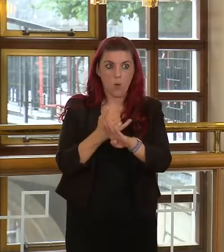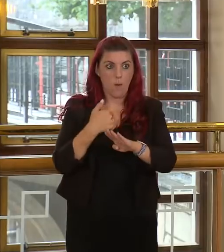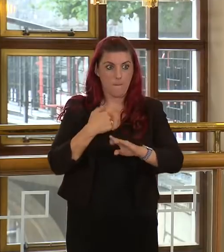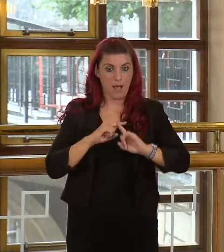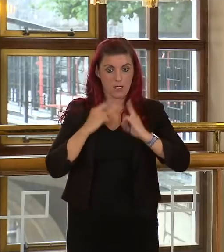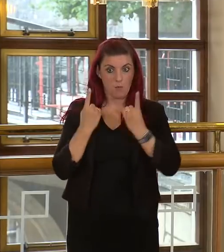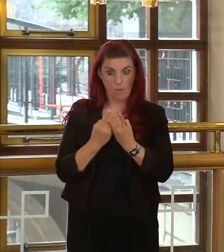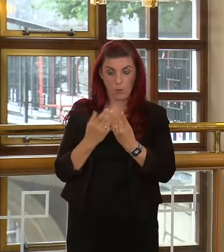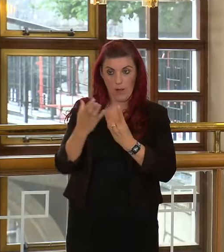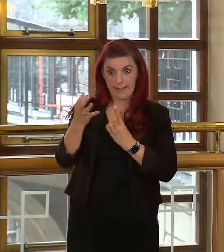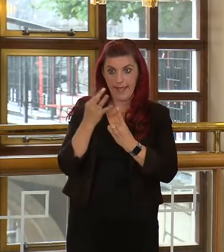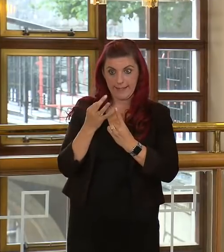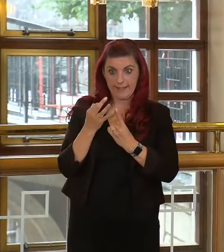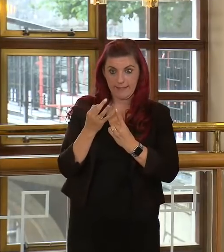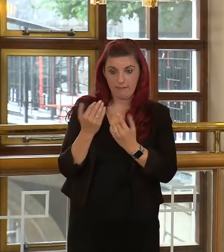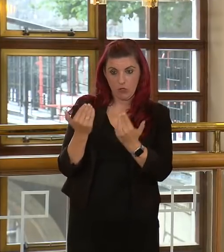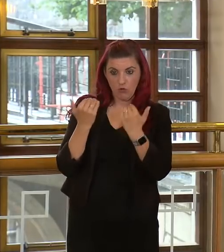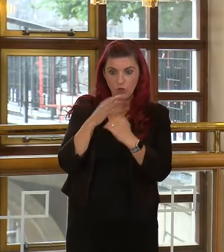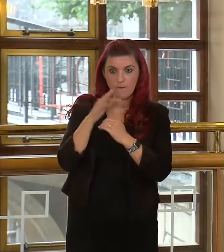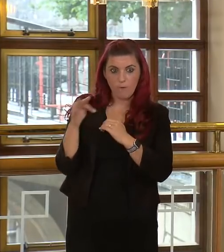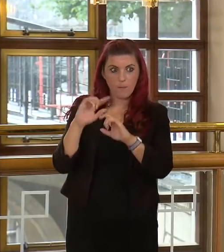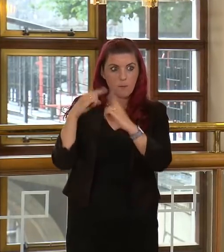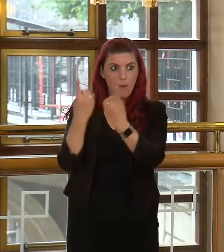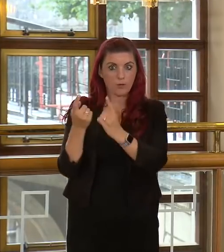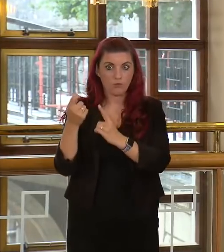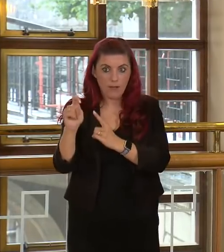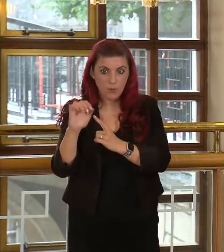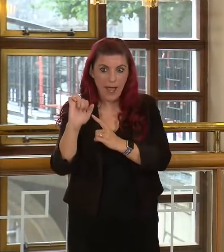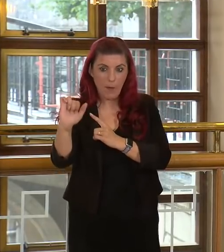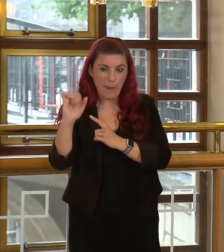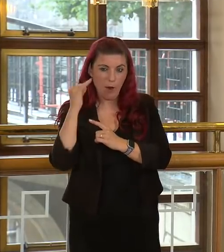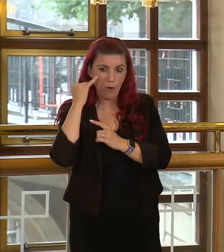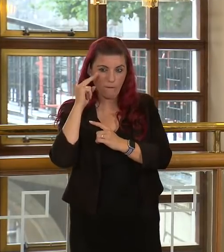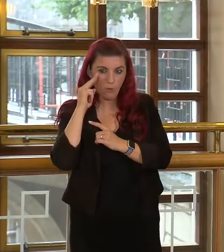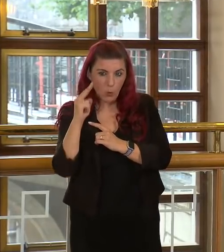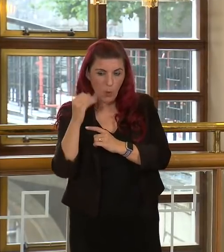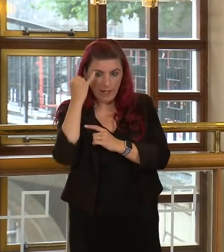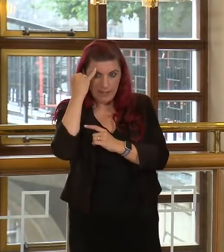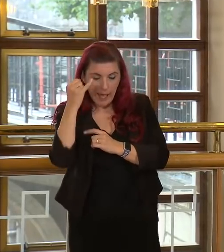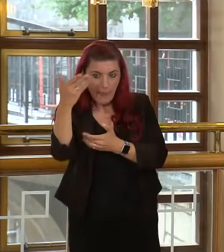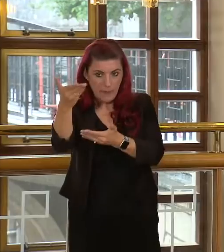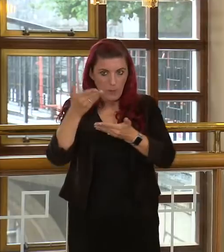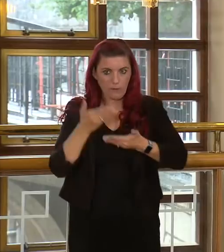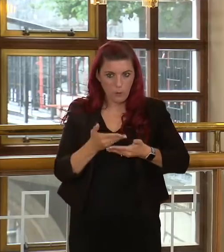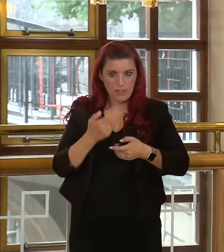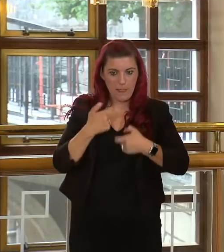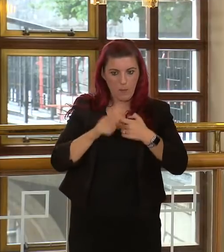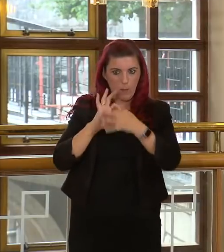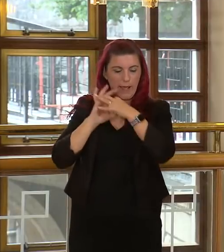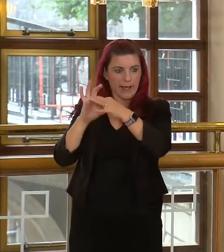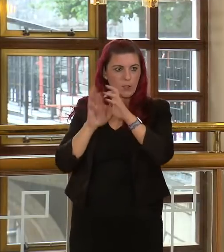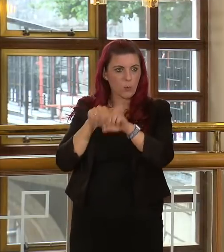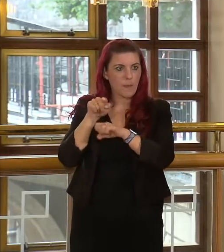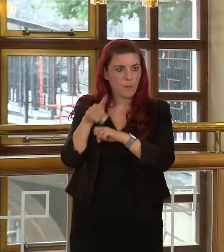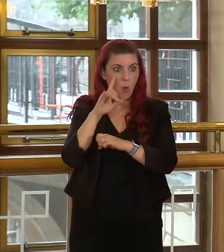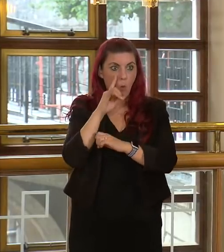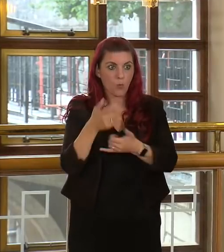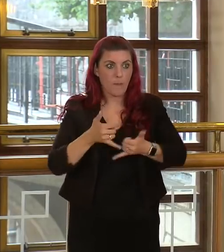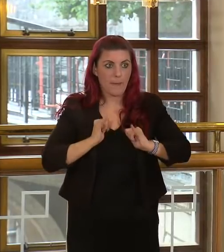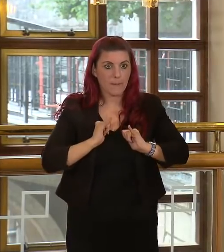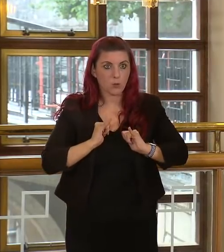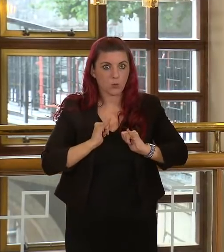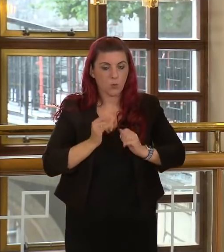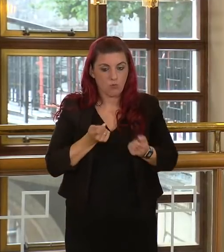from the Department of Transport in terms of how they see this working, and we'll be engaging with them with the hope that we would be in a position